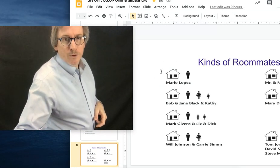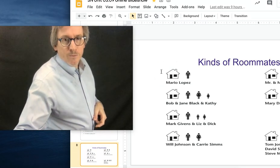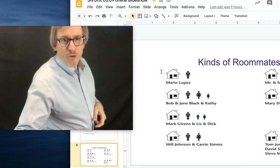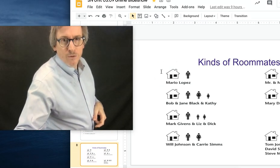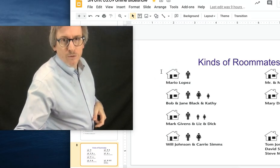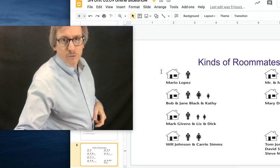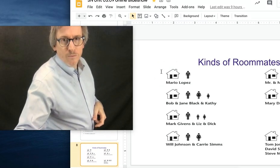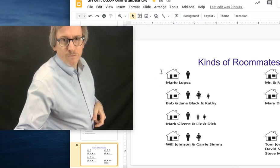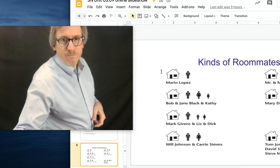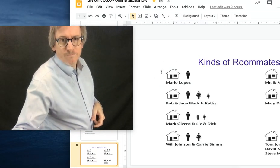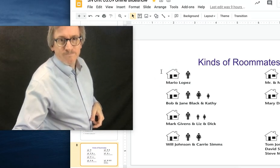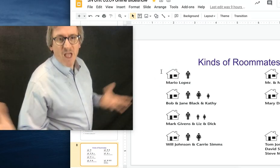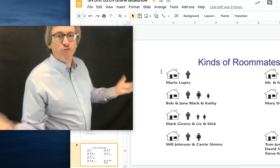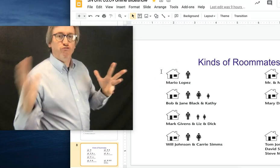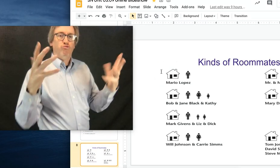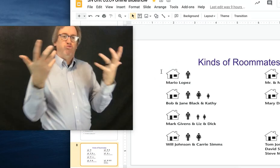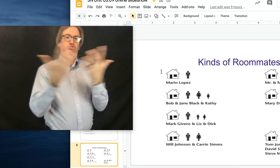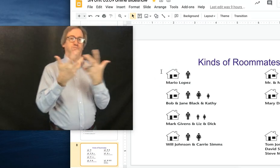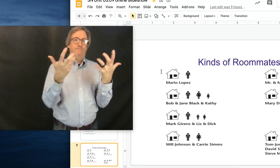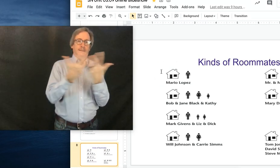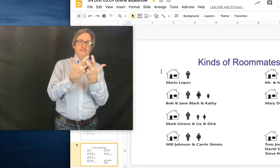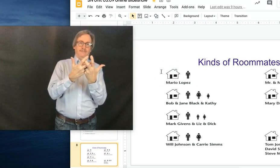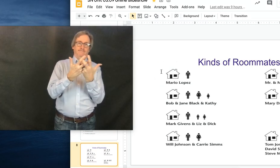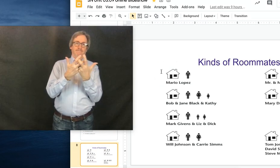Boom, boom, boom.